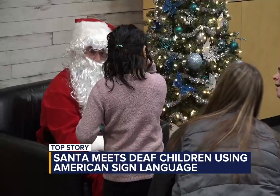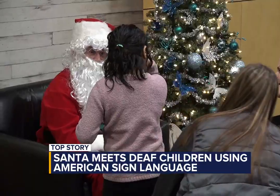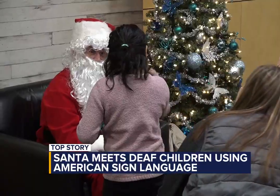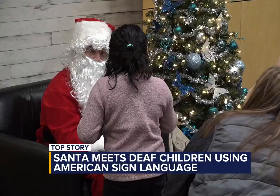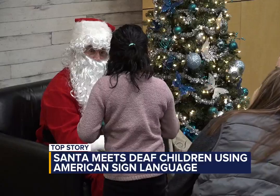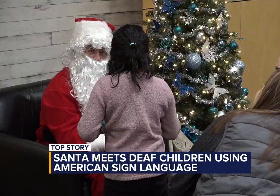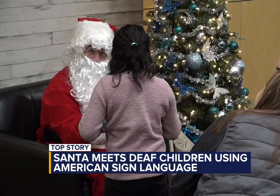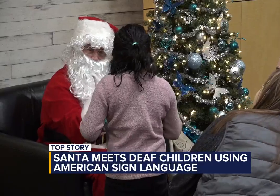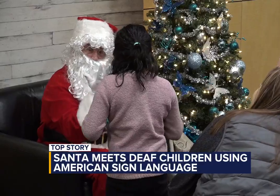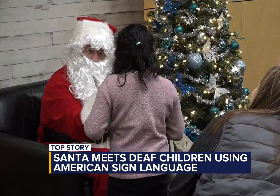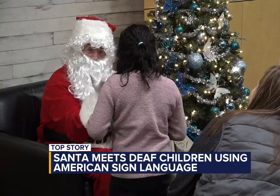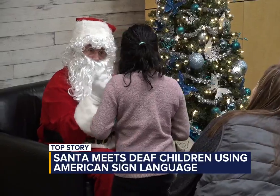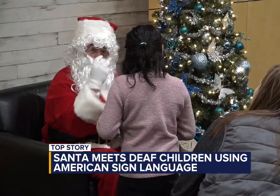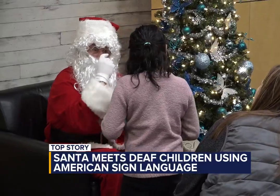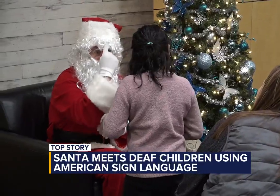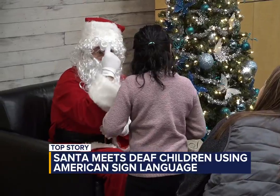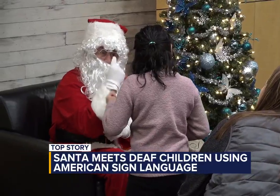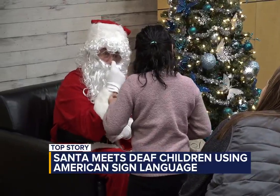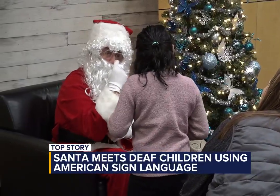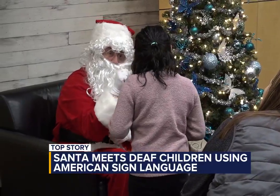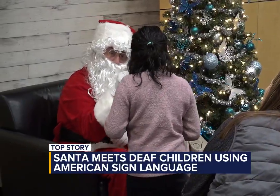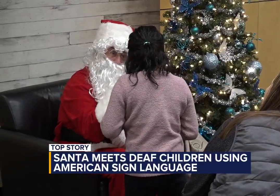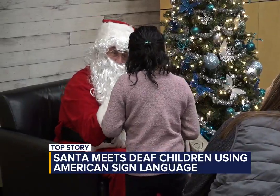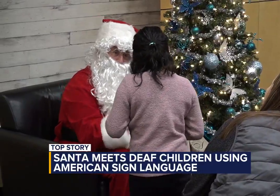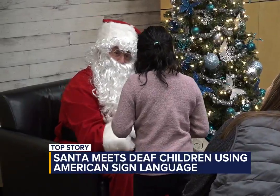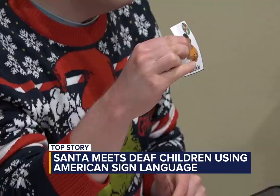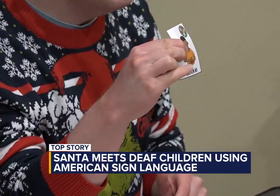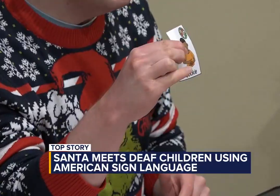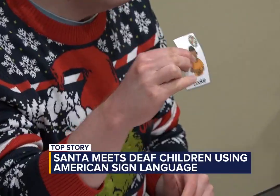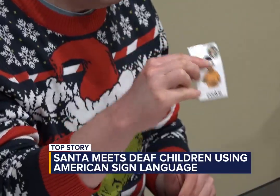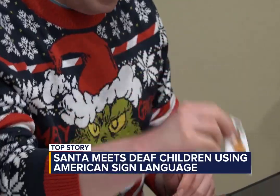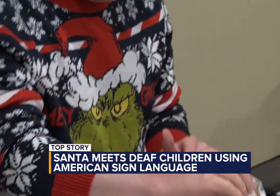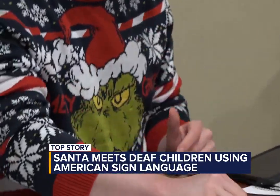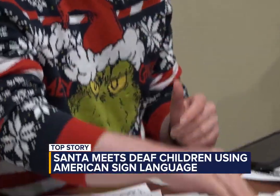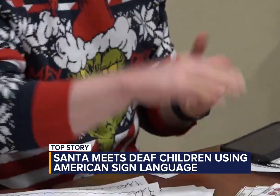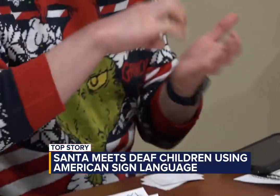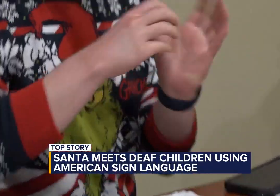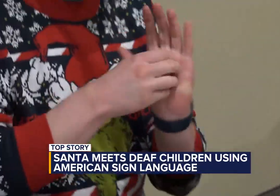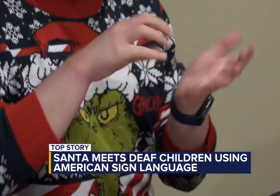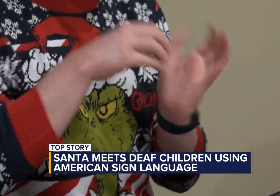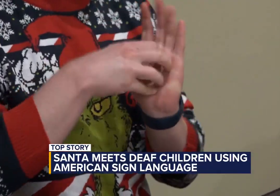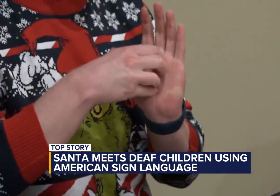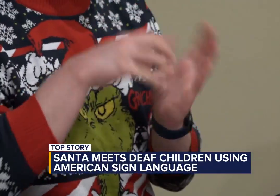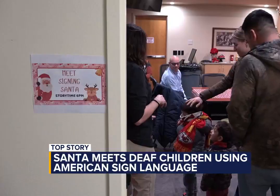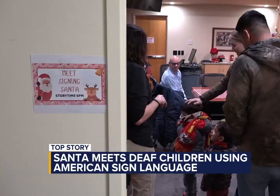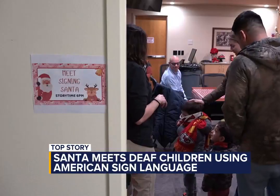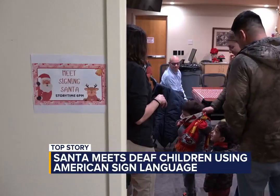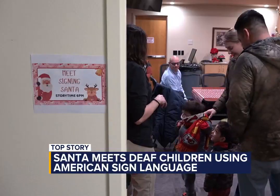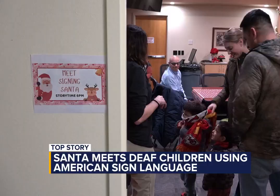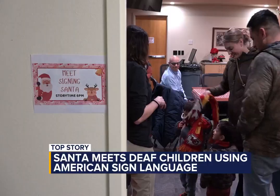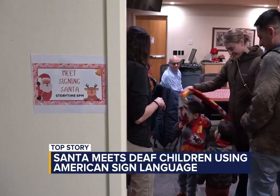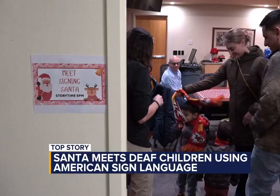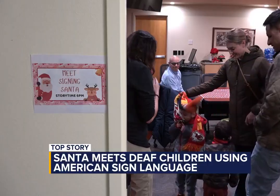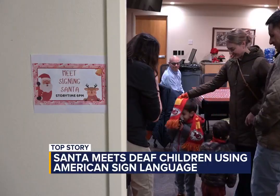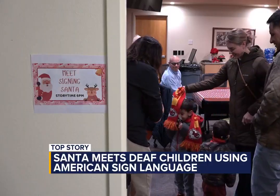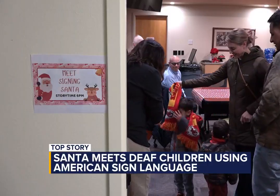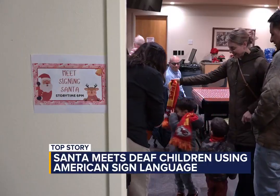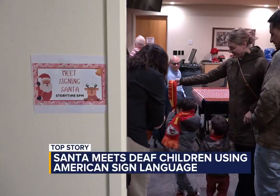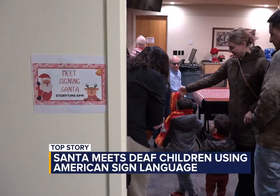with Santa for the first time in their native language, and even included in reindeer games. It's why they have a signing Santa